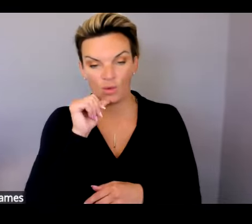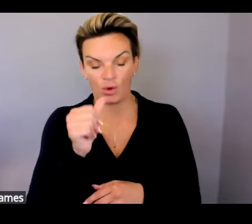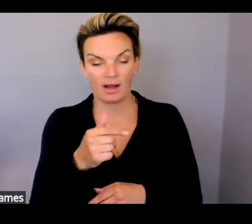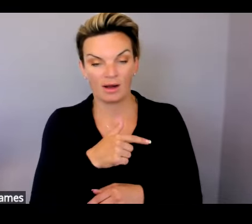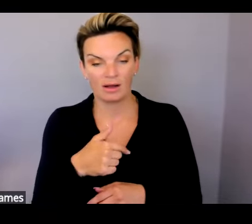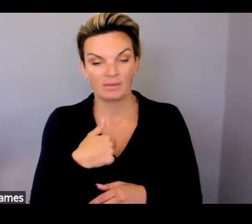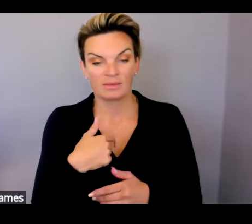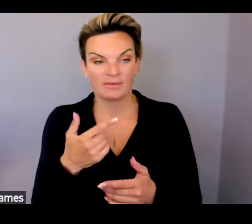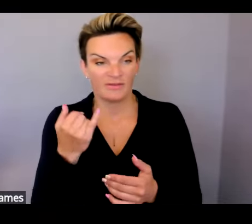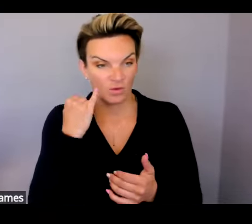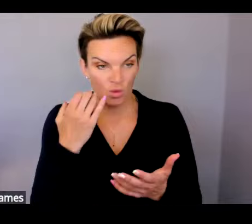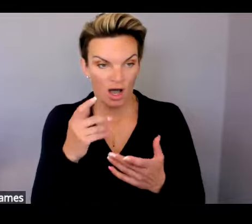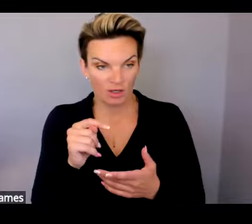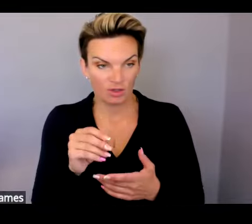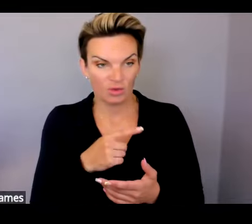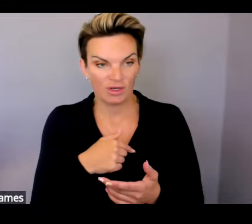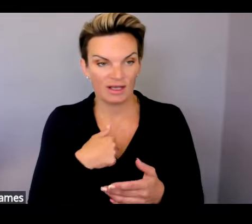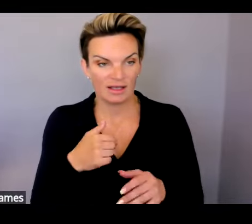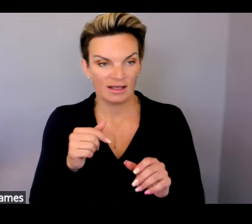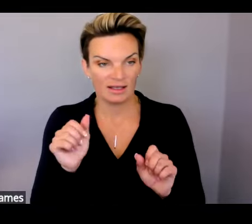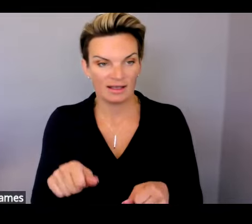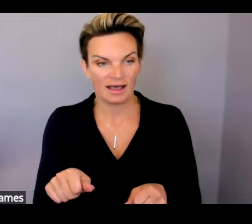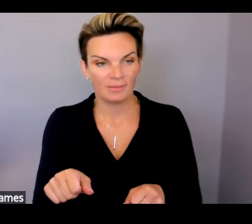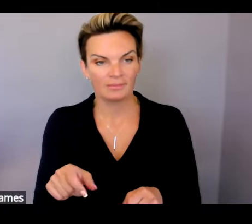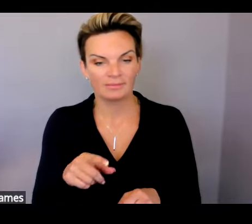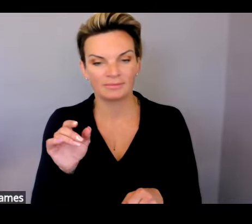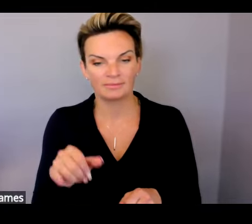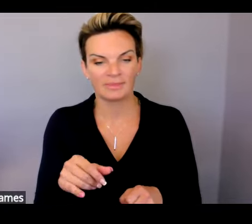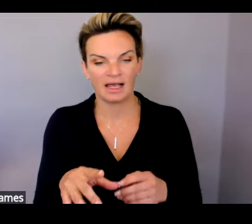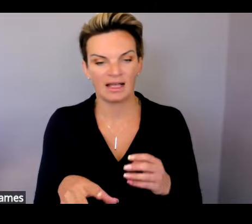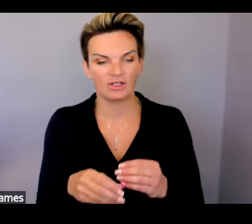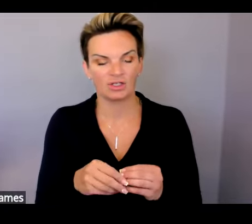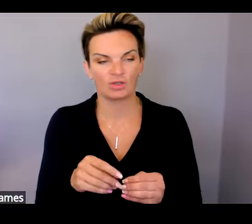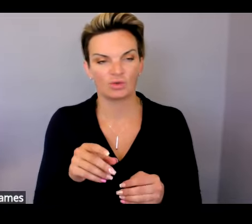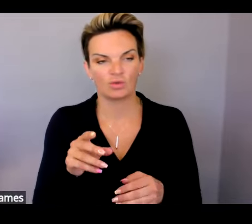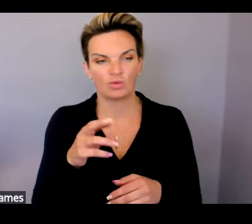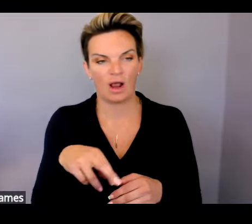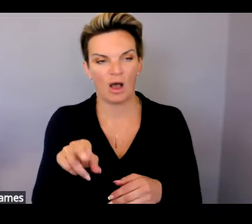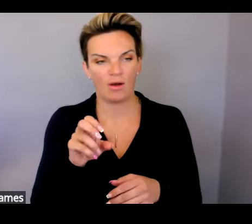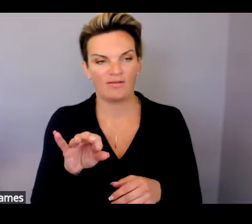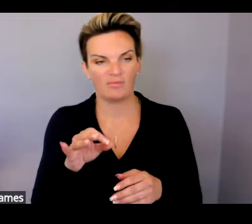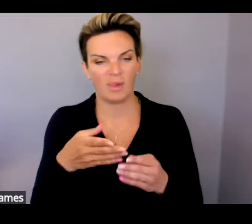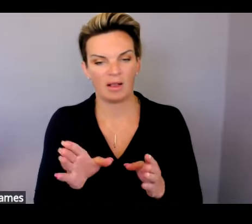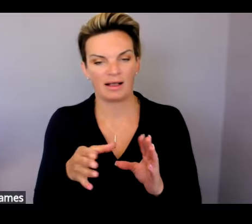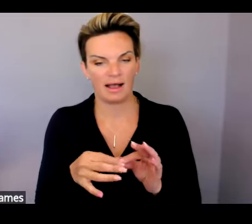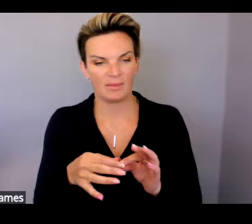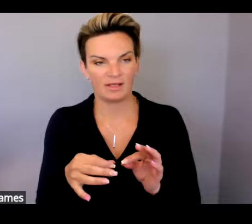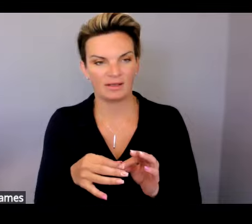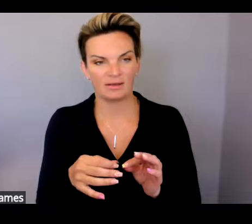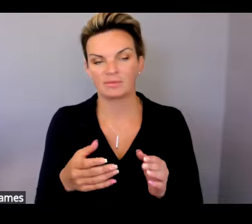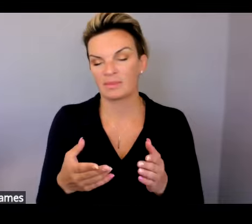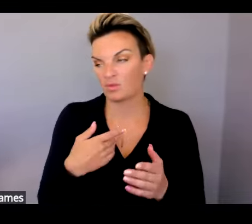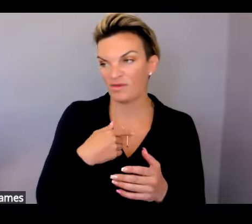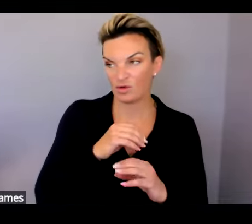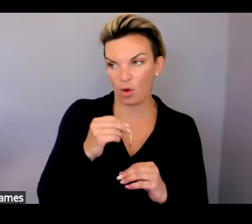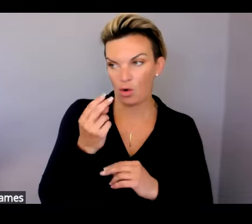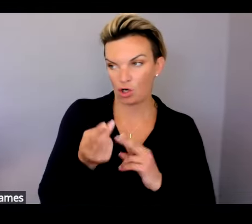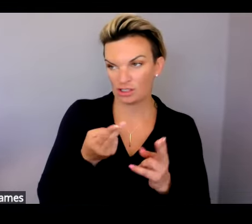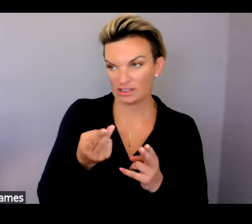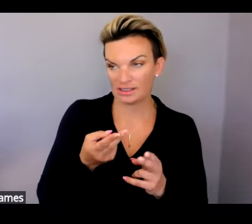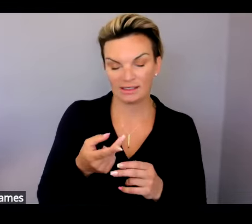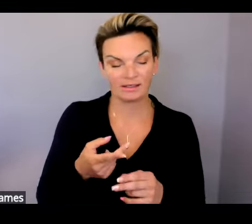can, but I would probably have to cut off that additional round of public comment just because Like we, it if you kind of push that one out a bit. We don't have an urgency on it. and I would really like